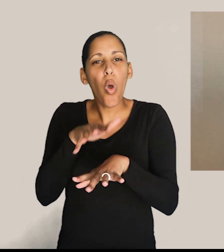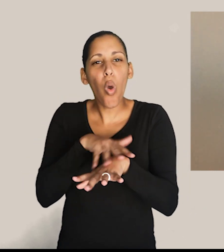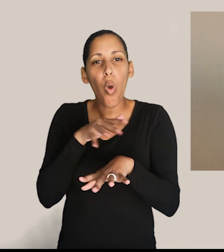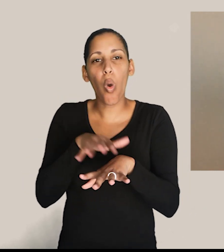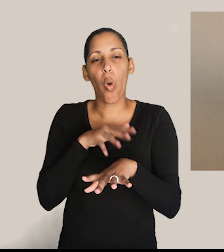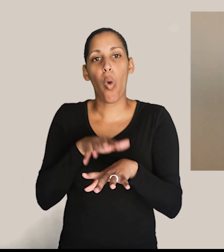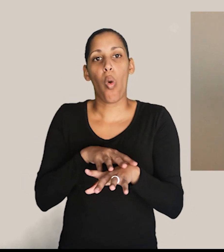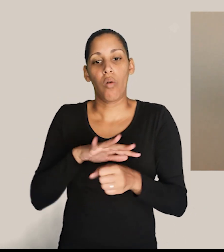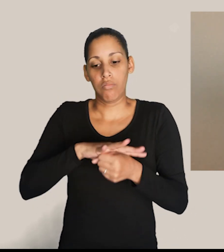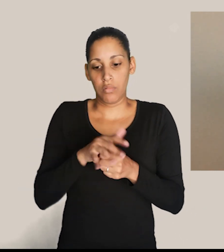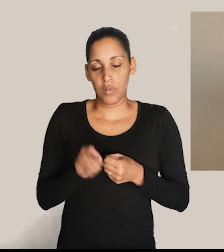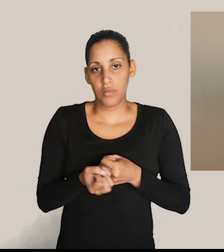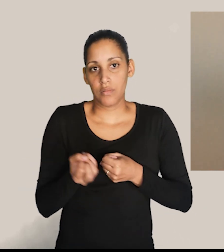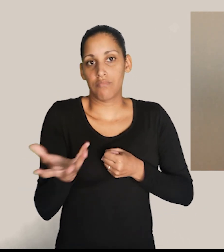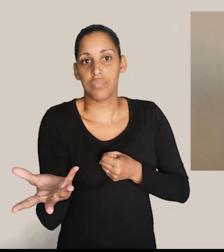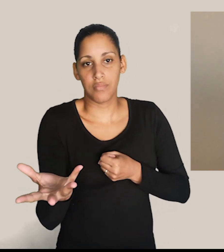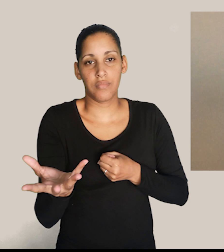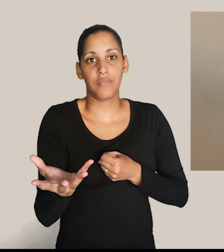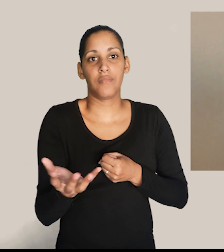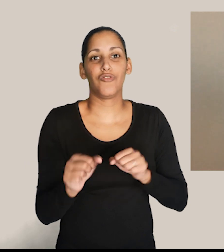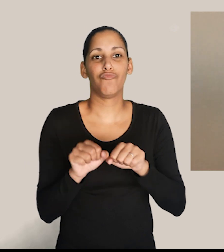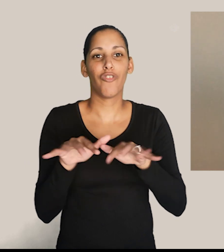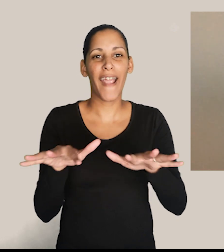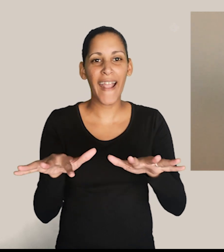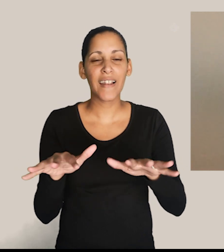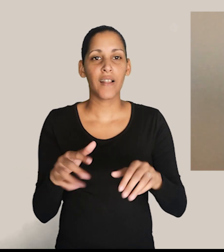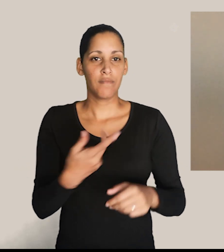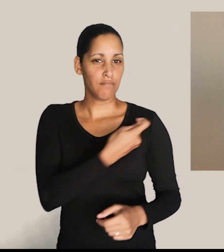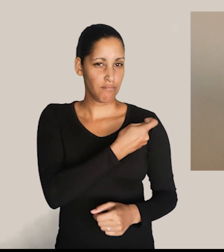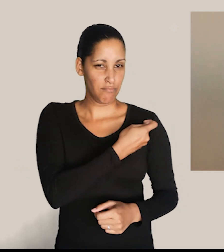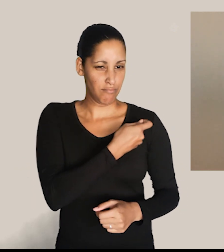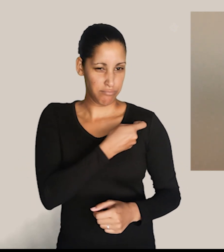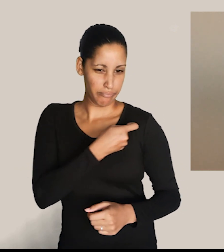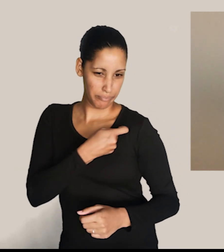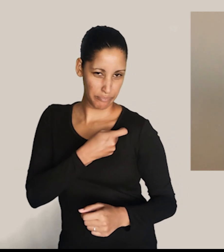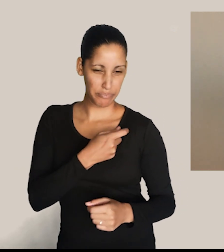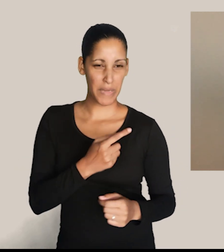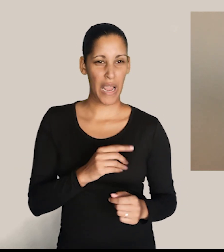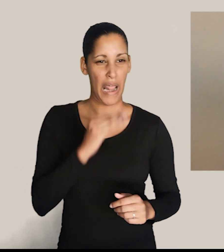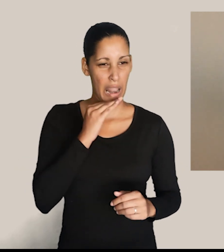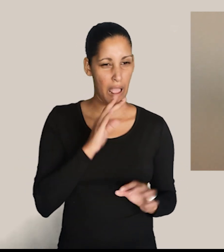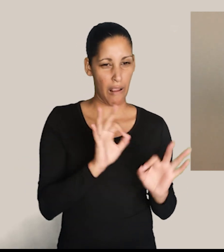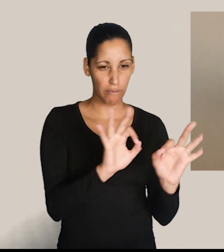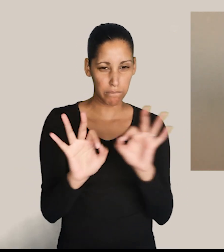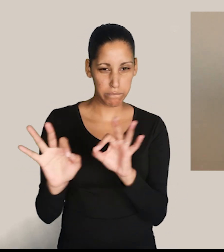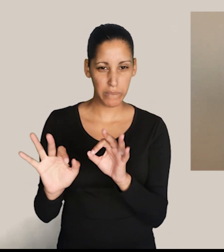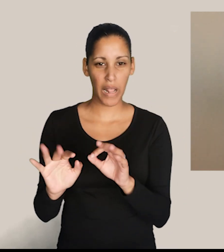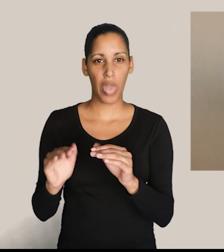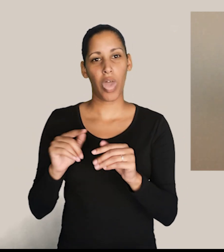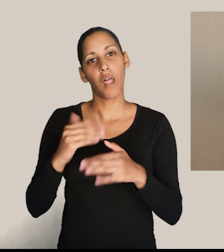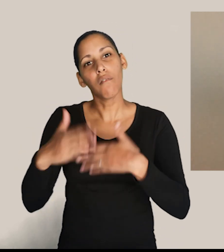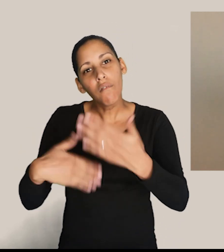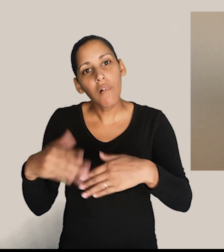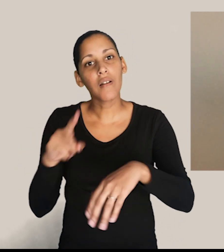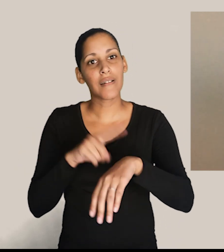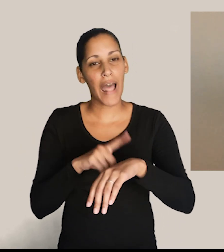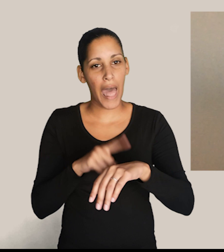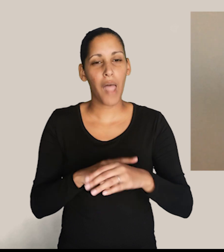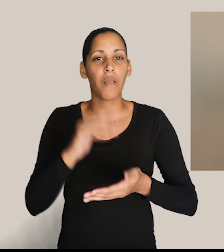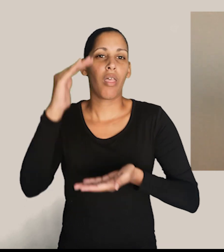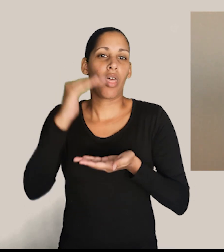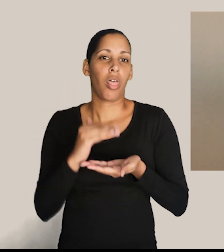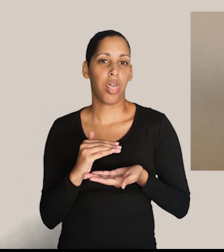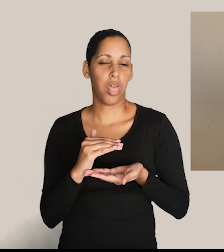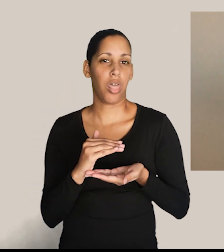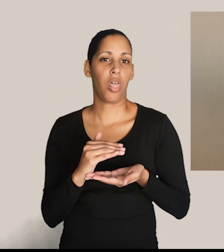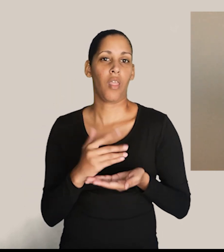the degree of person-to-person spread. With enough people vaccinated over time, it will make it very difficult for